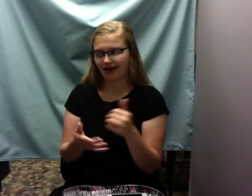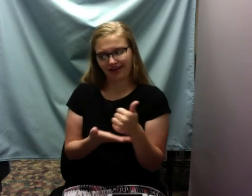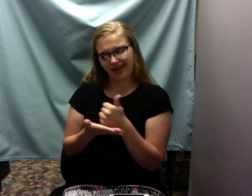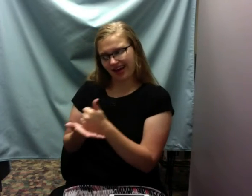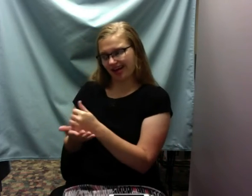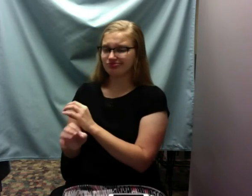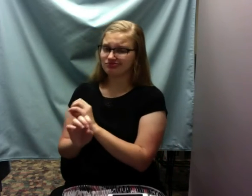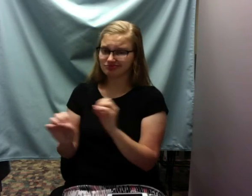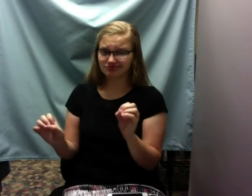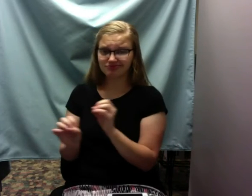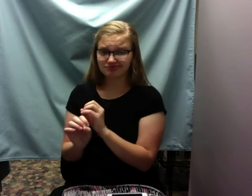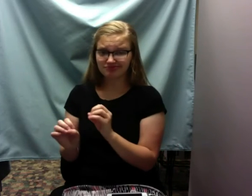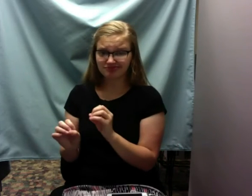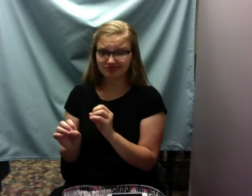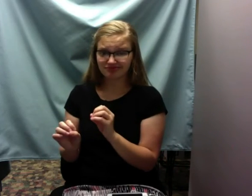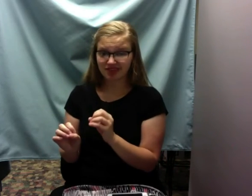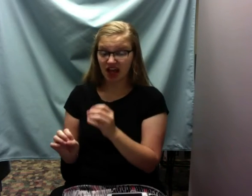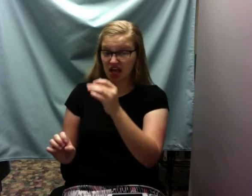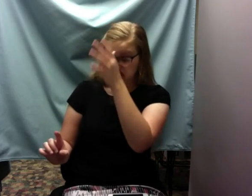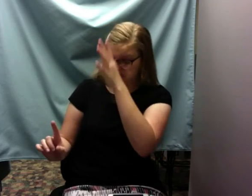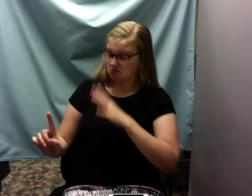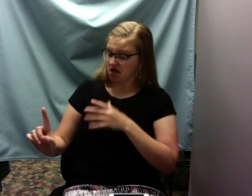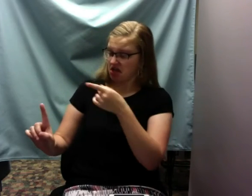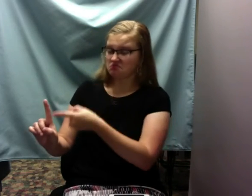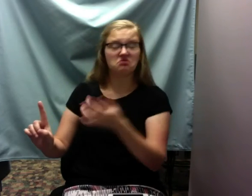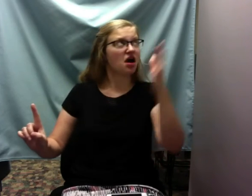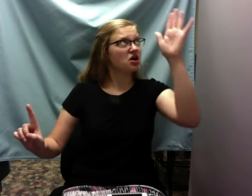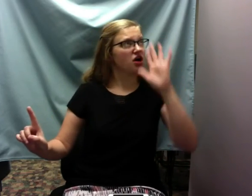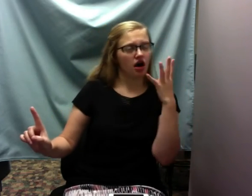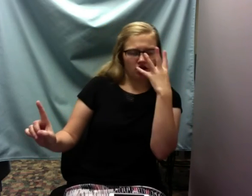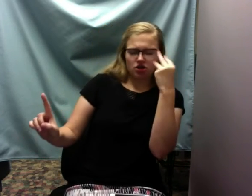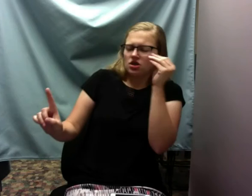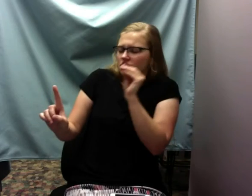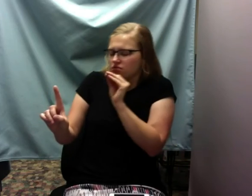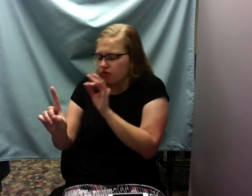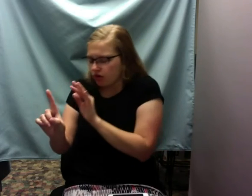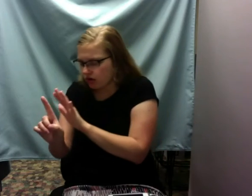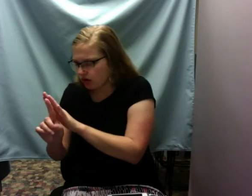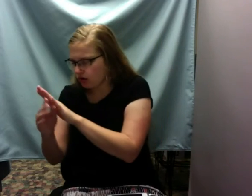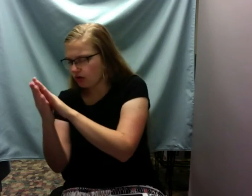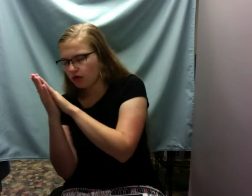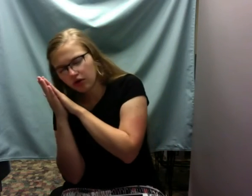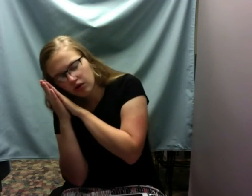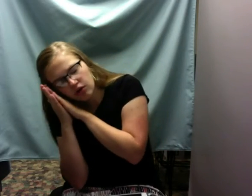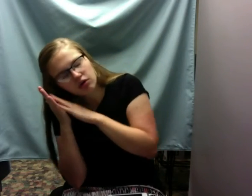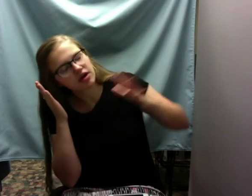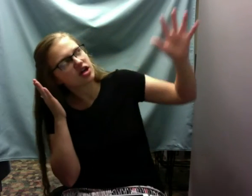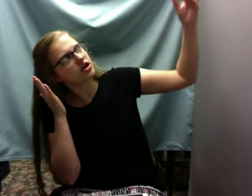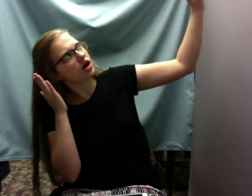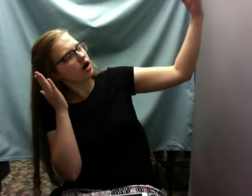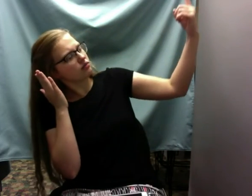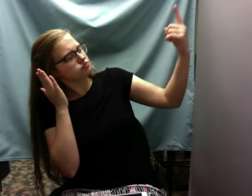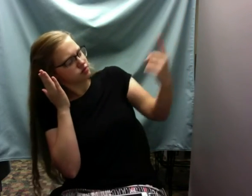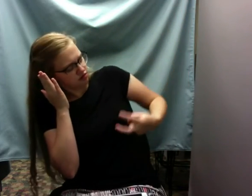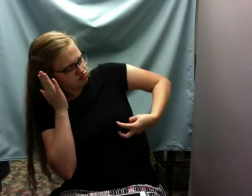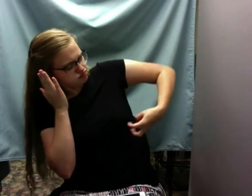God caused a deep sleep to fall upon Adam, and he slept. And he took one of his ribs, and closed up the flesh instead thereof.